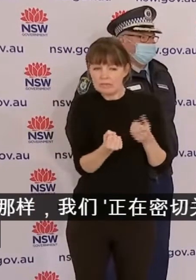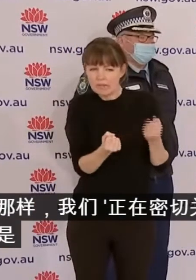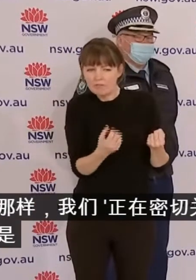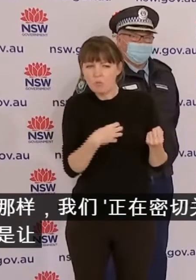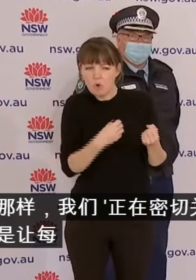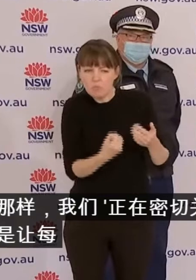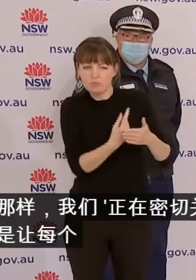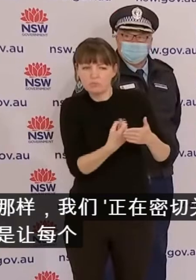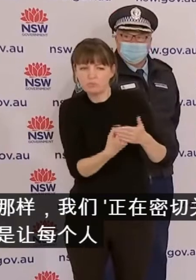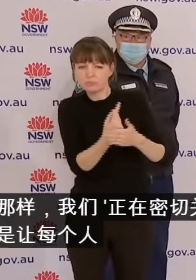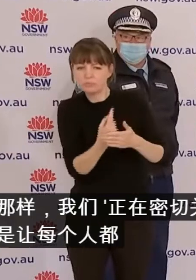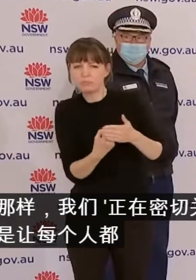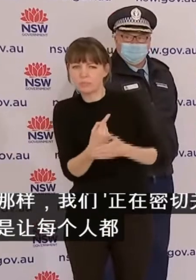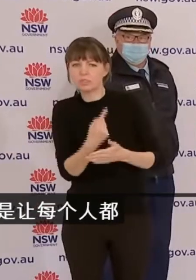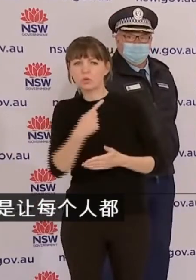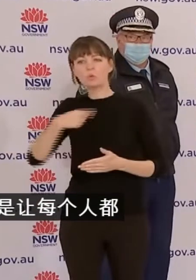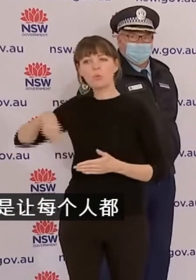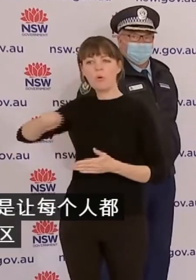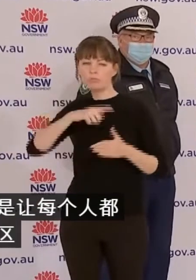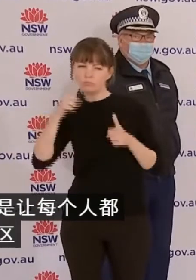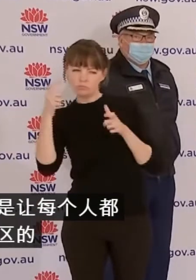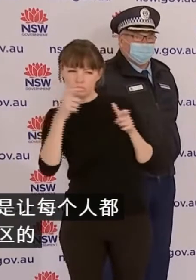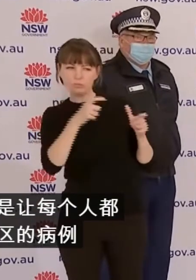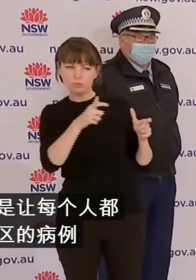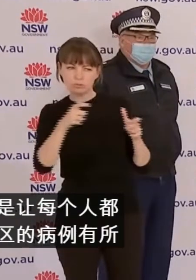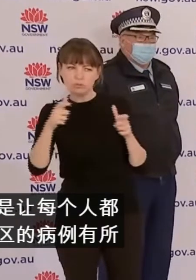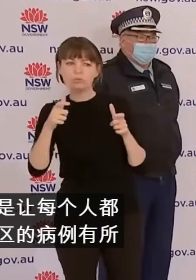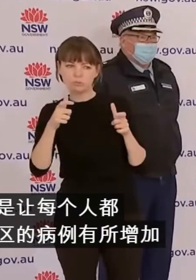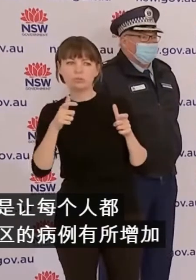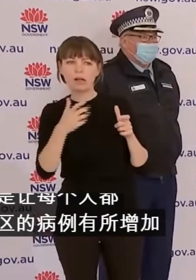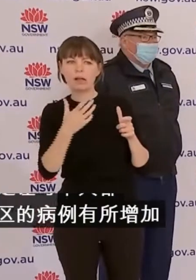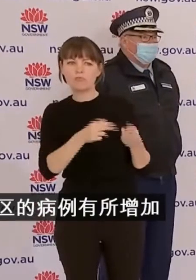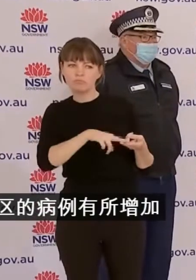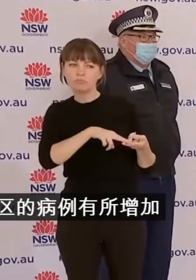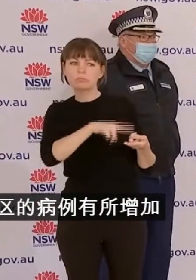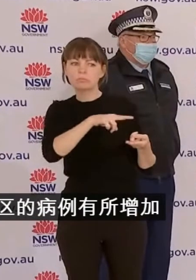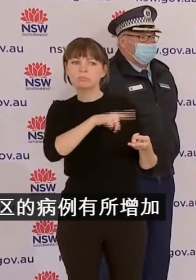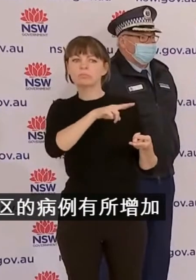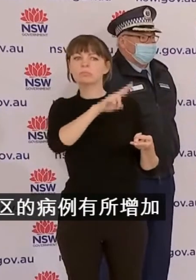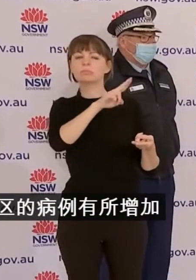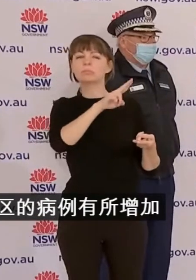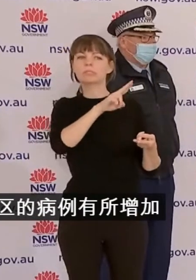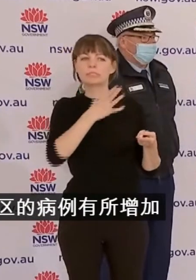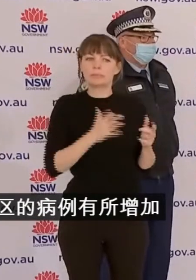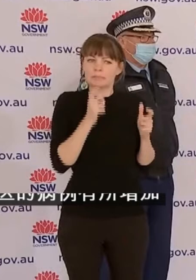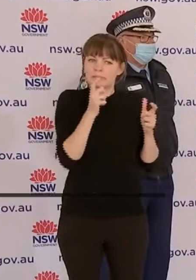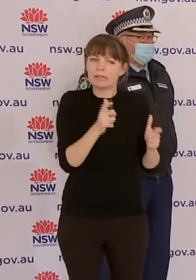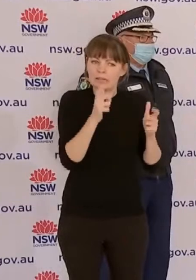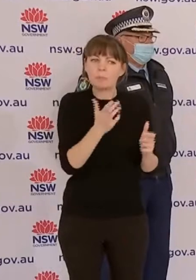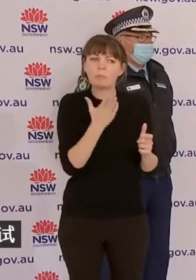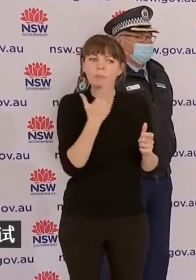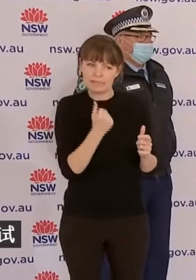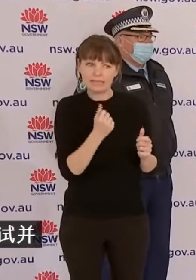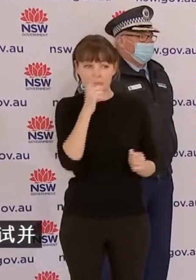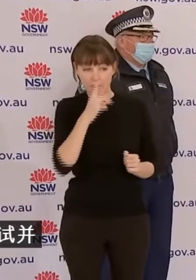closely. So it is important that everyone knows that there is an increase in cases in those areas and for them to come out and get